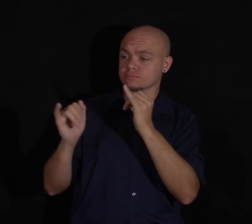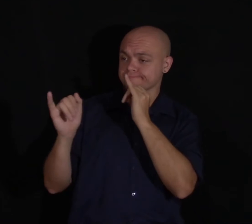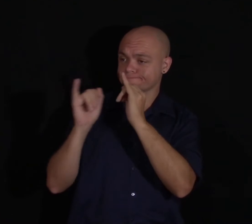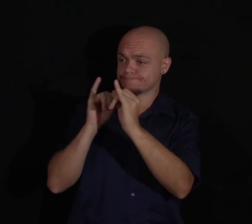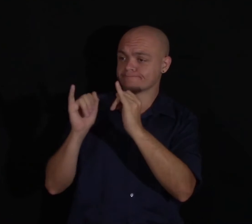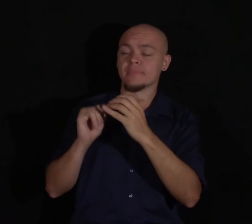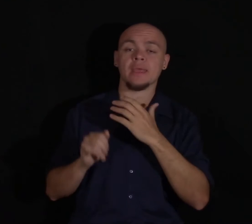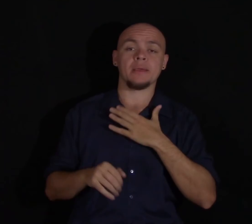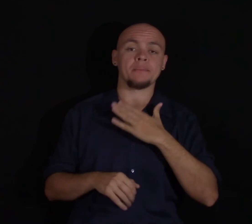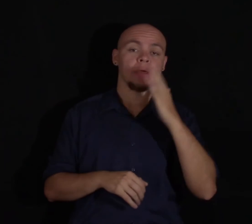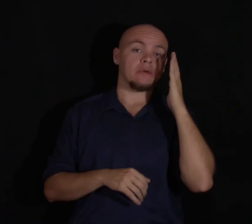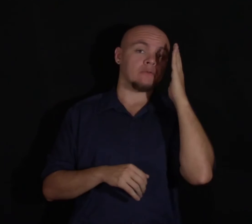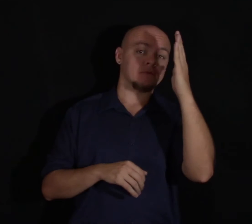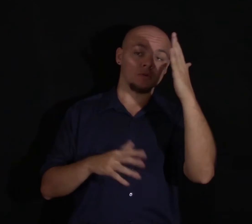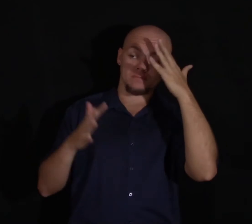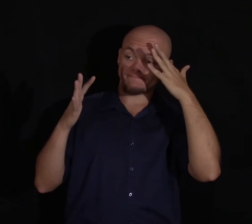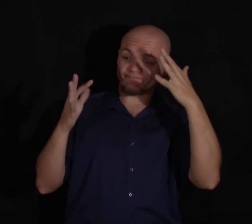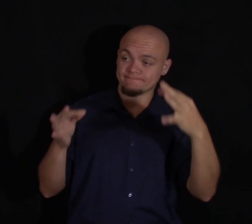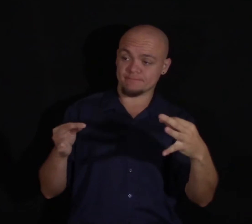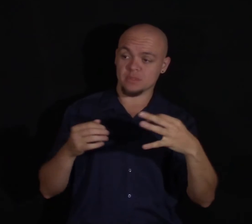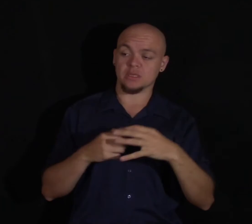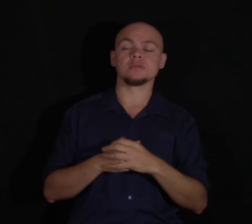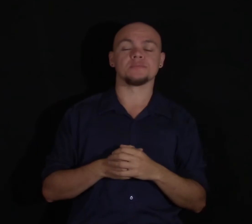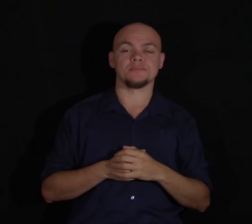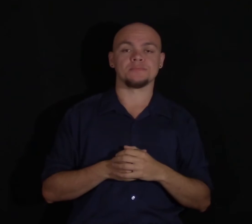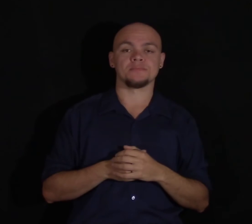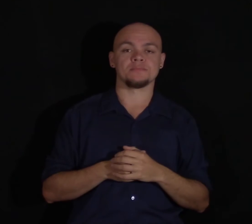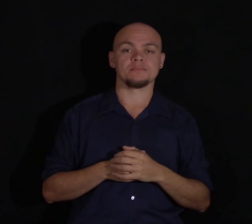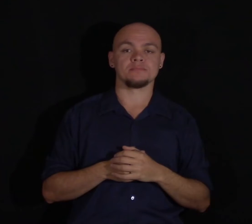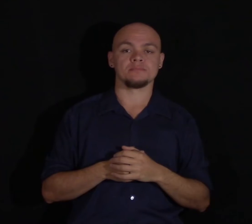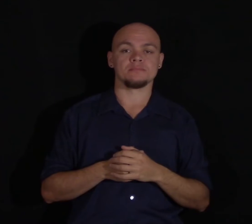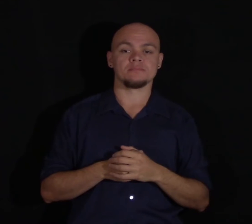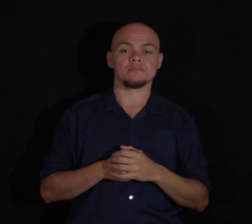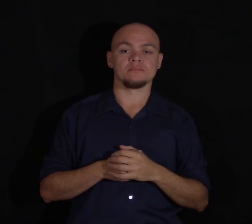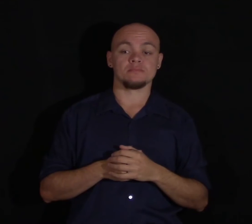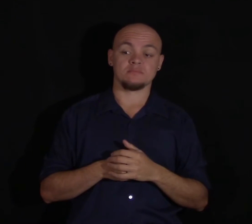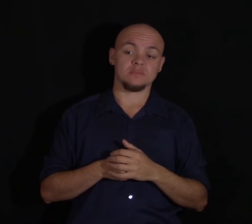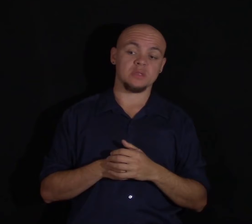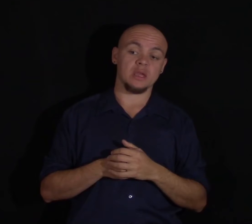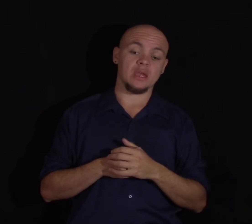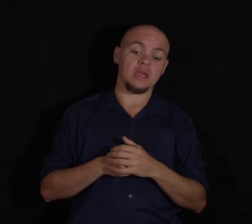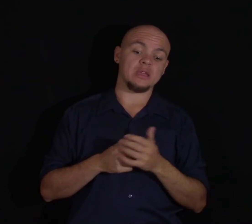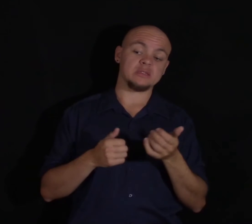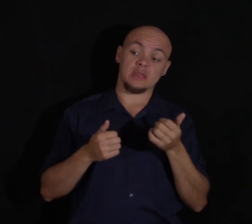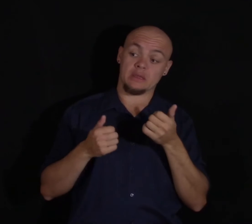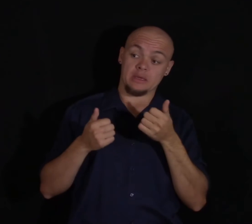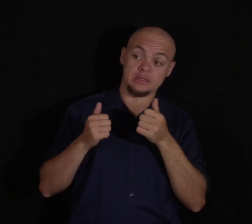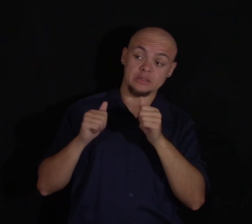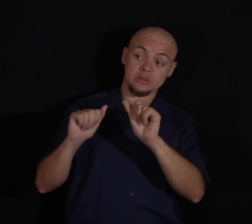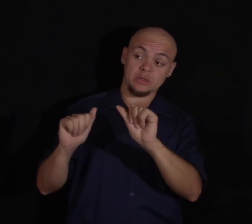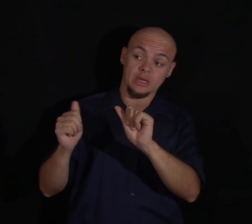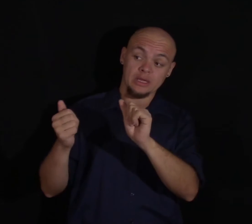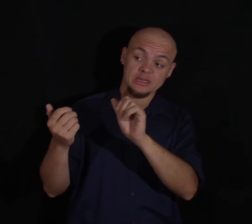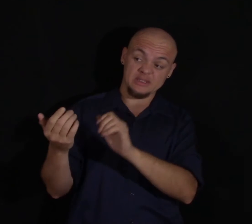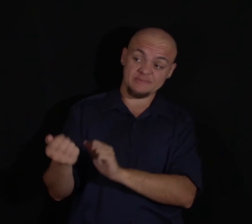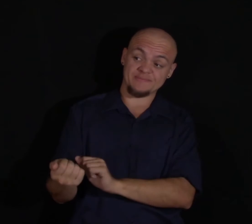fate. I postponed this attempt for some months longer, for the importance attached to its